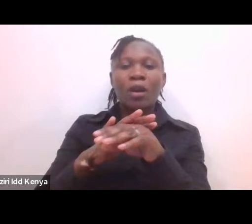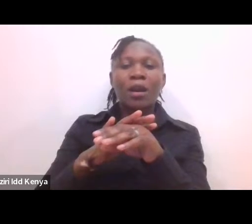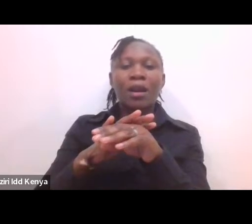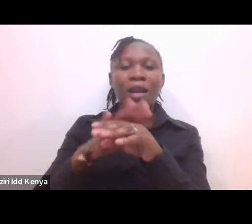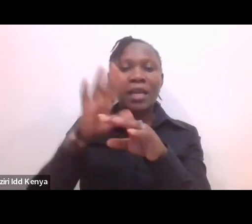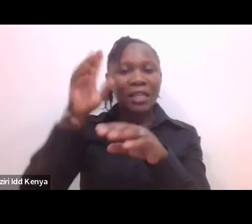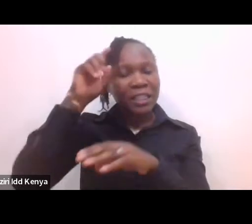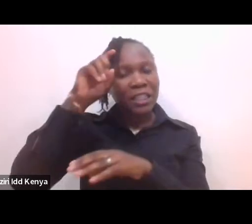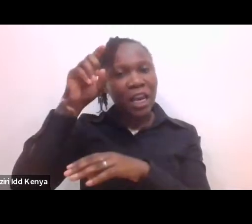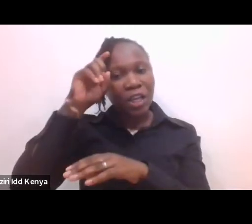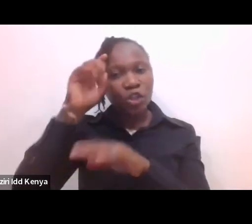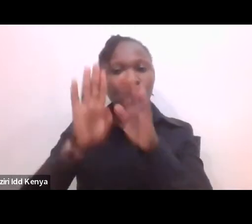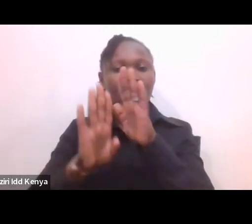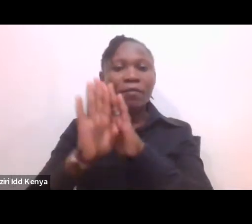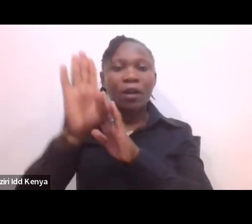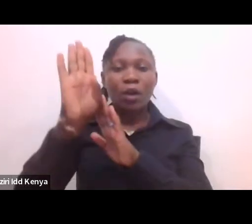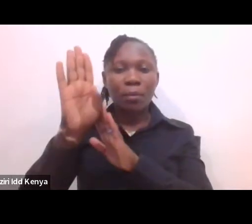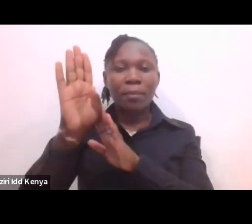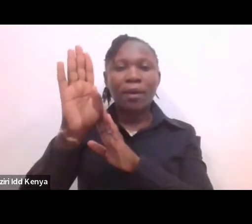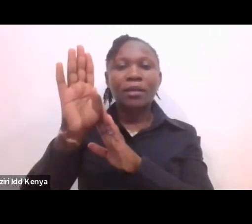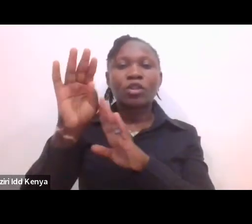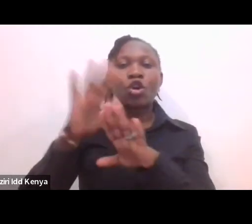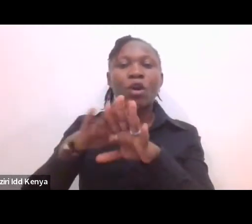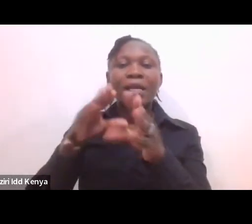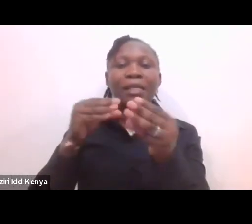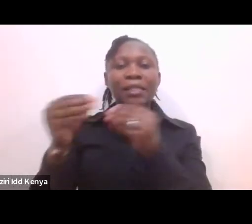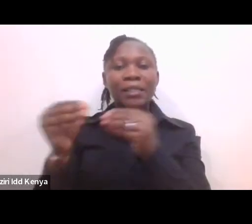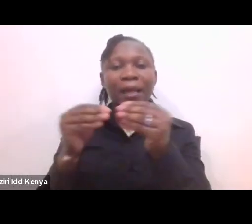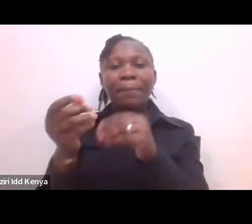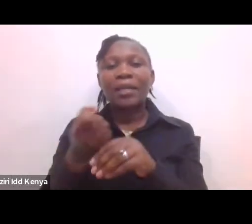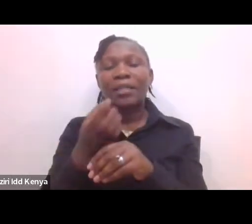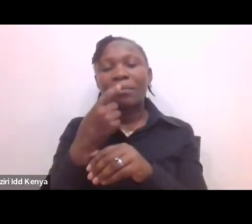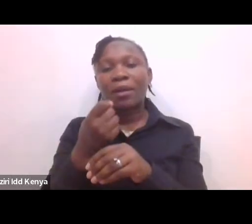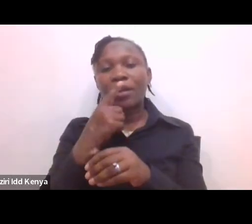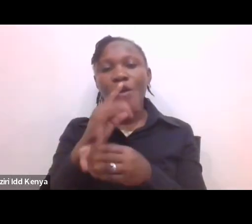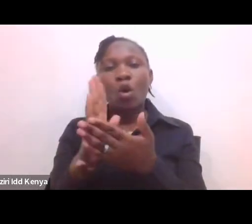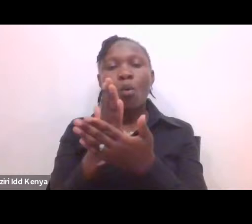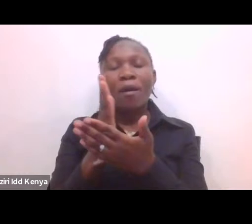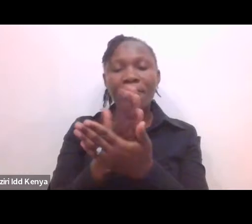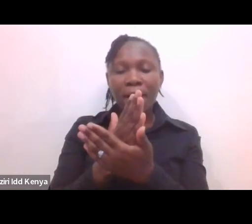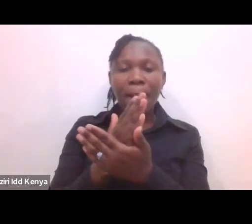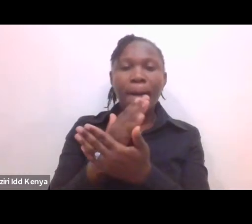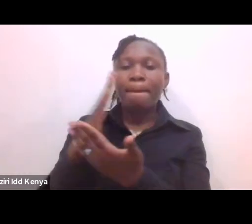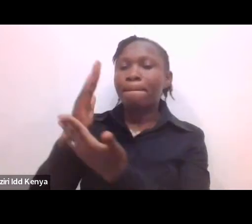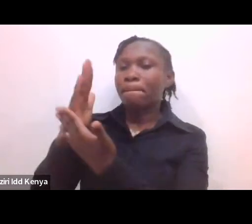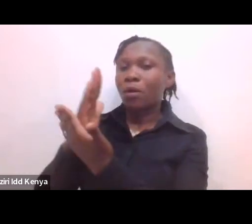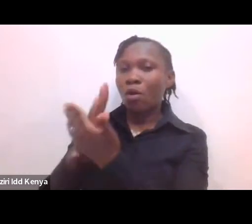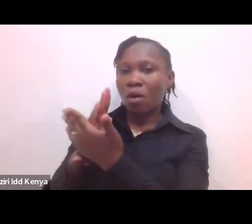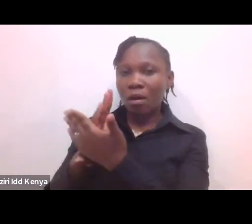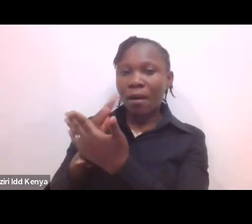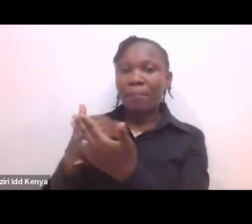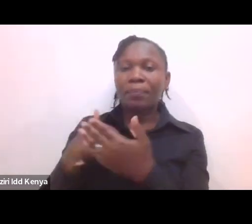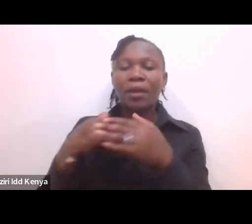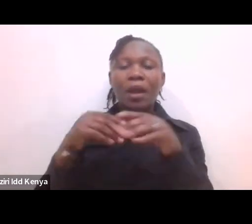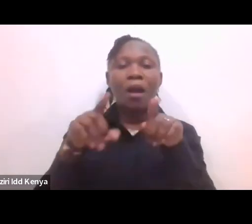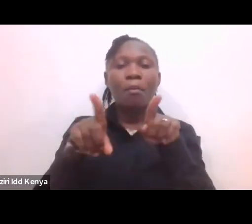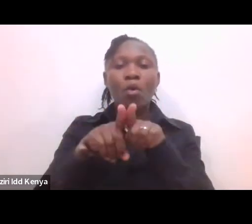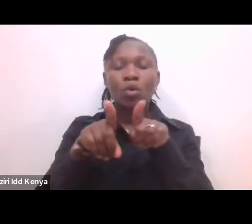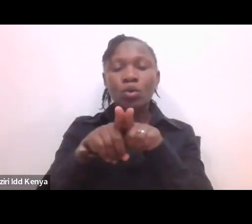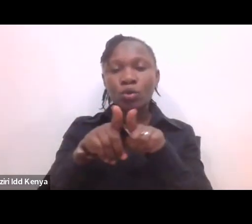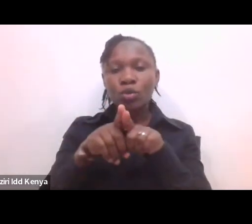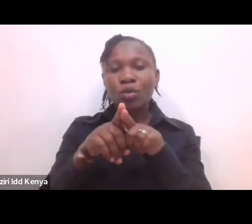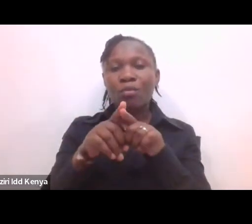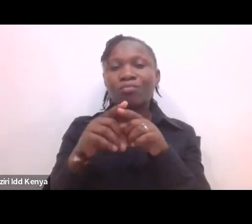Medicaid waiver programs, disability support, and services coordination. I am also very much passionate